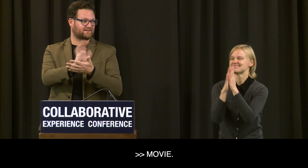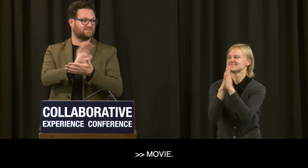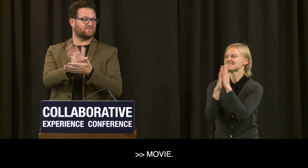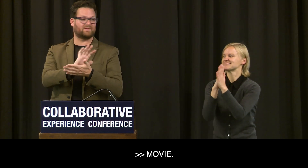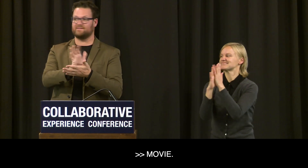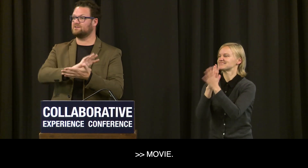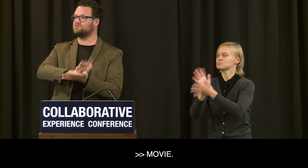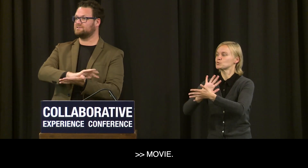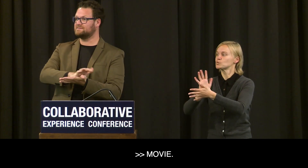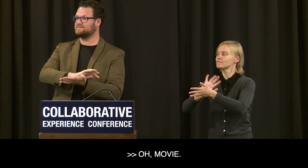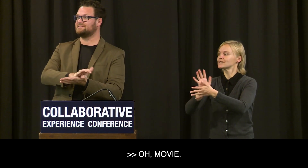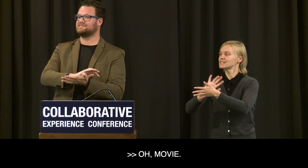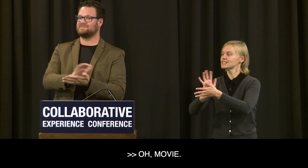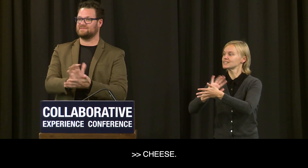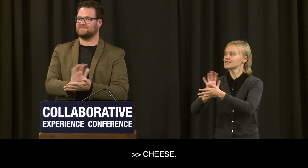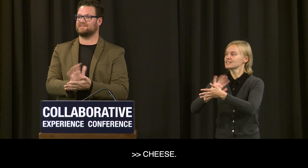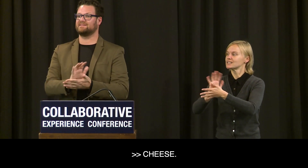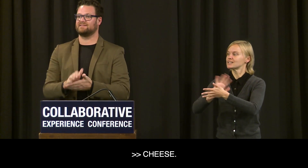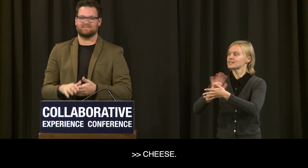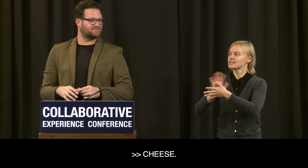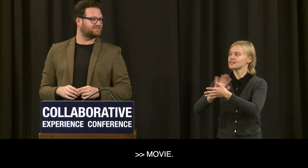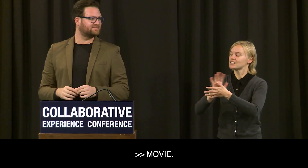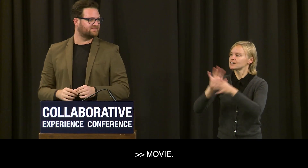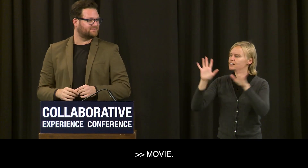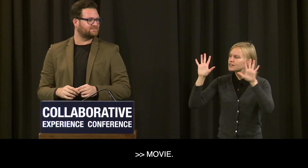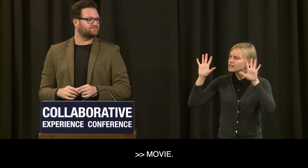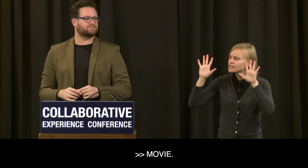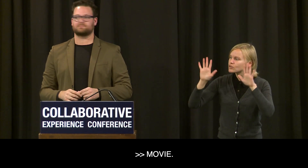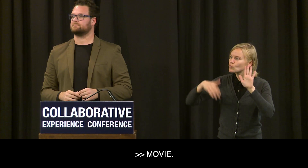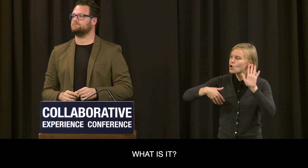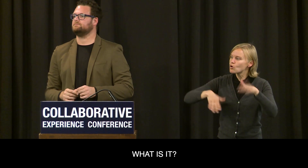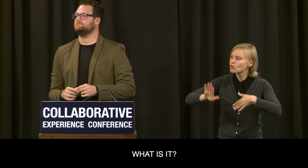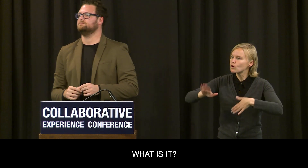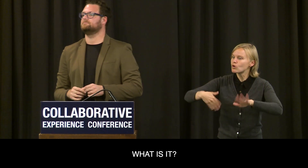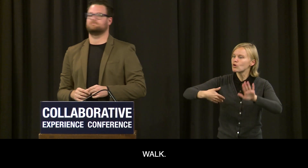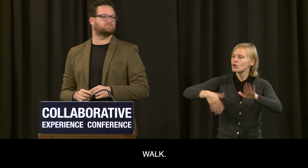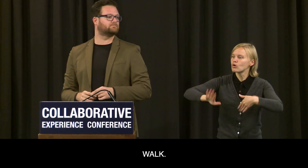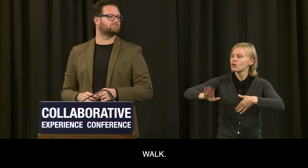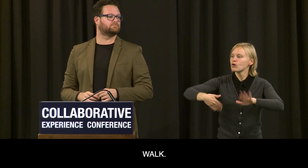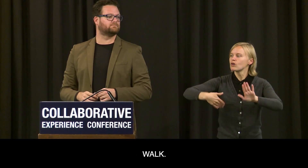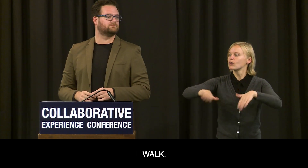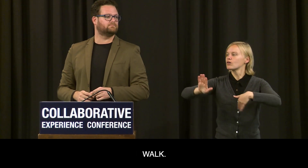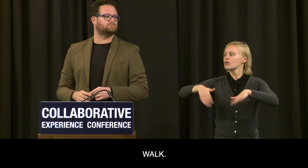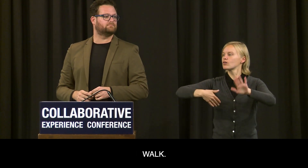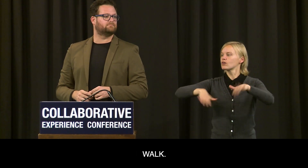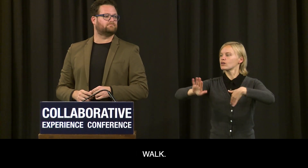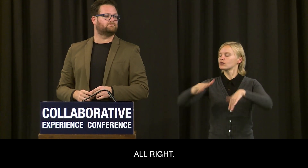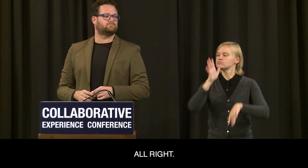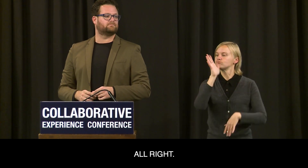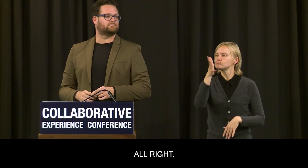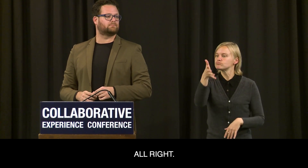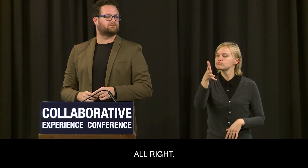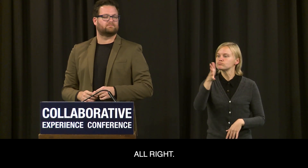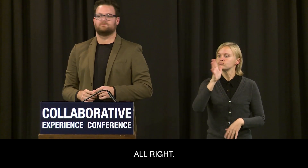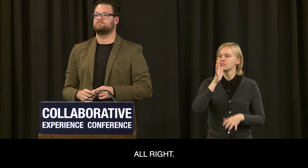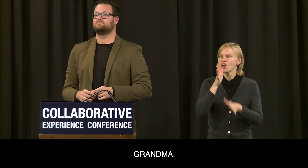Movie. Oh, movie. Cheese. Movie. What is it? Walk. Walk. All right.